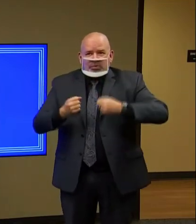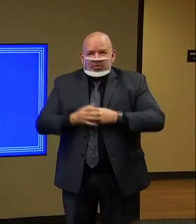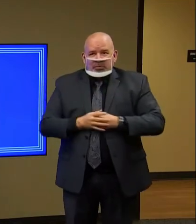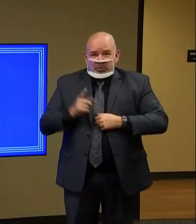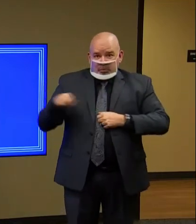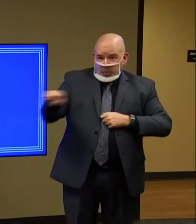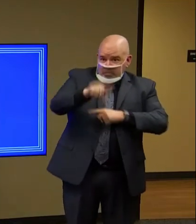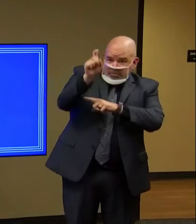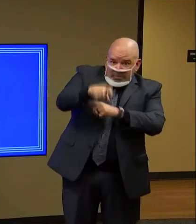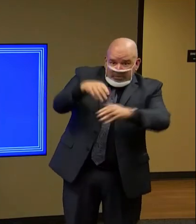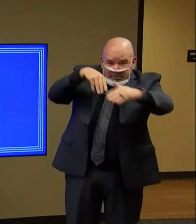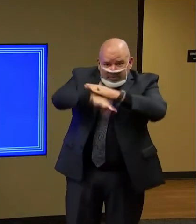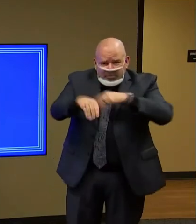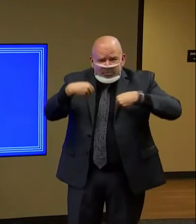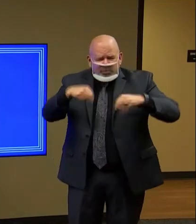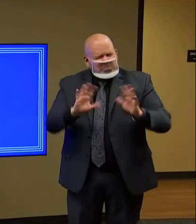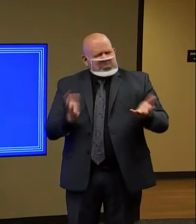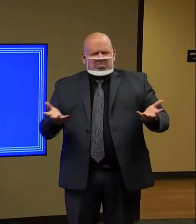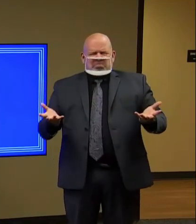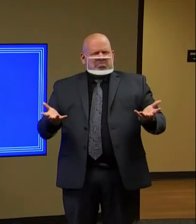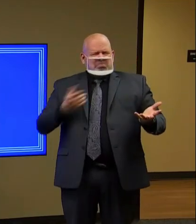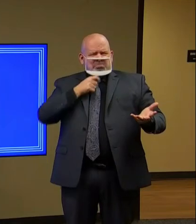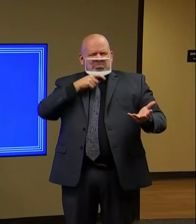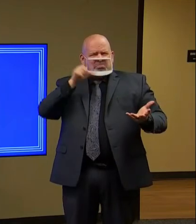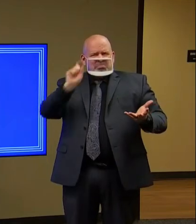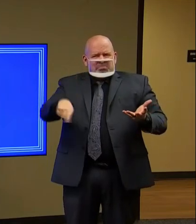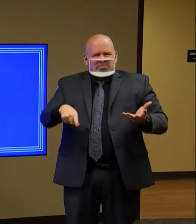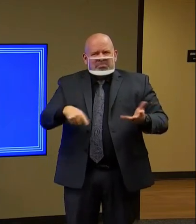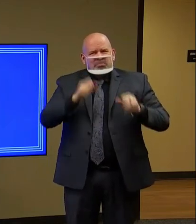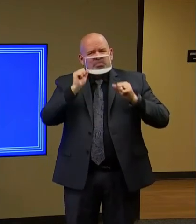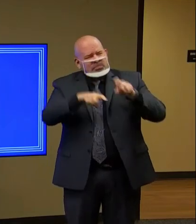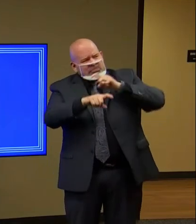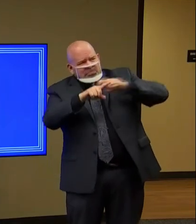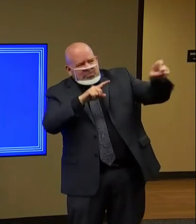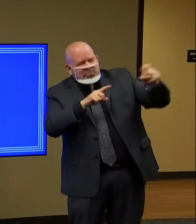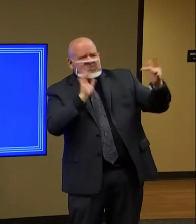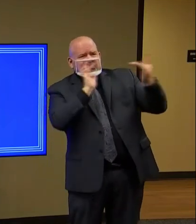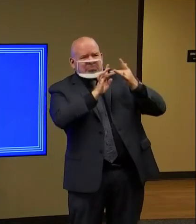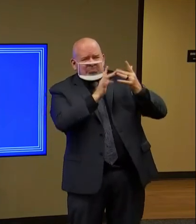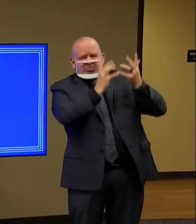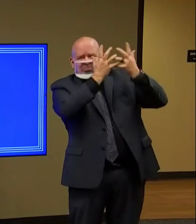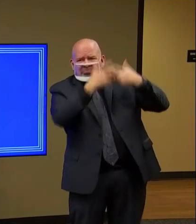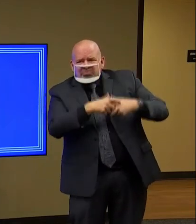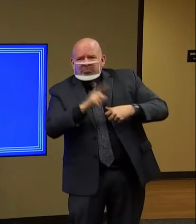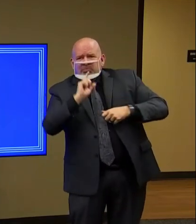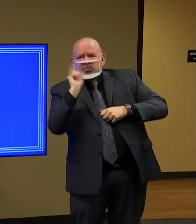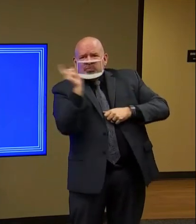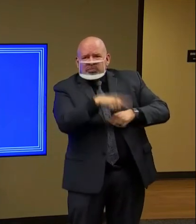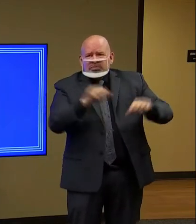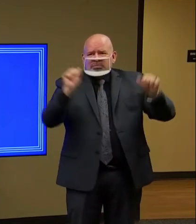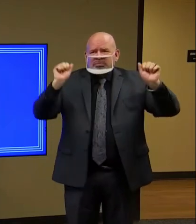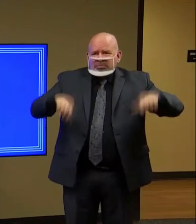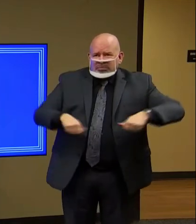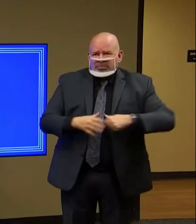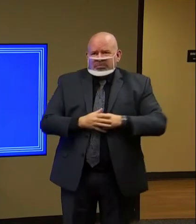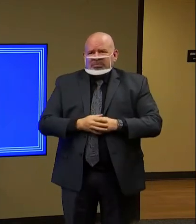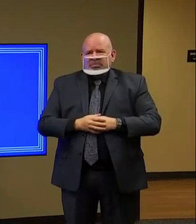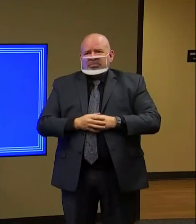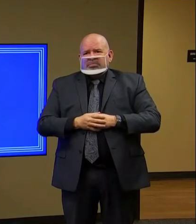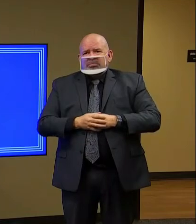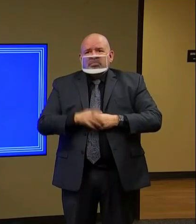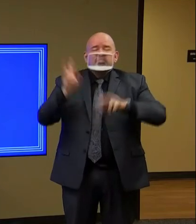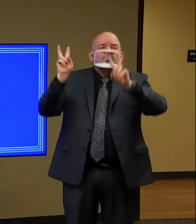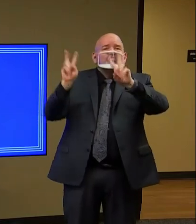we avoid those crowds. And so if we think ahead, there's still an opportunity to do that with online